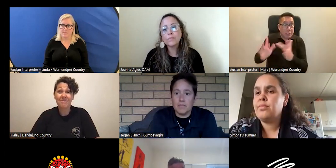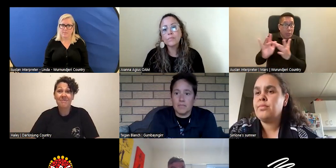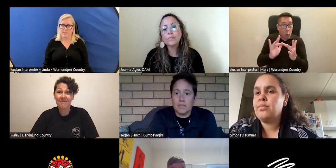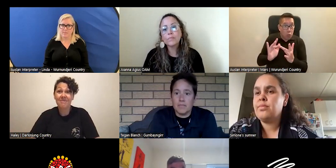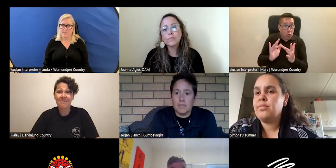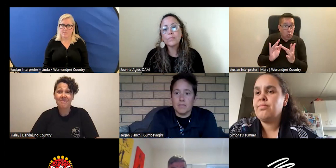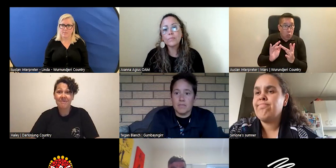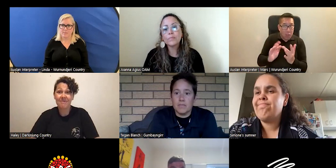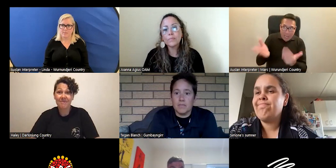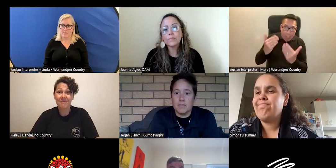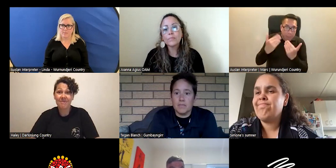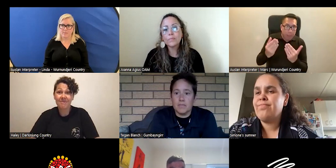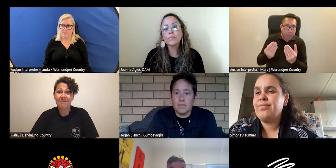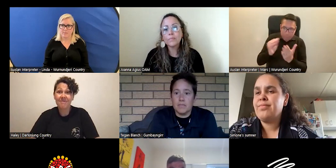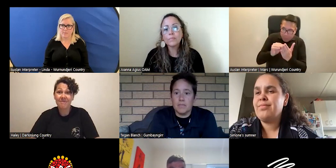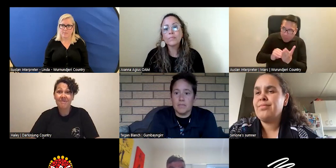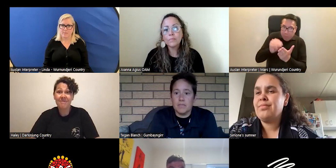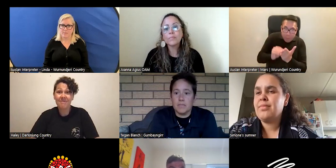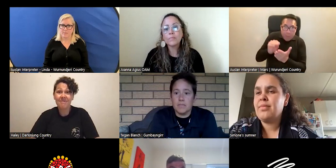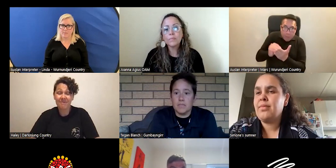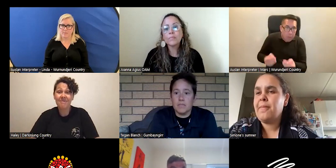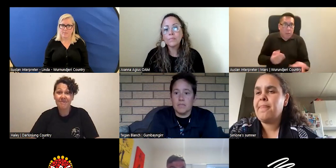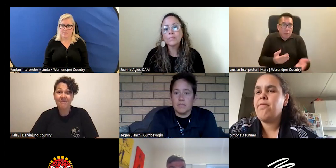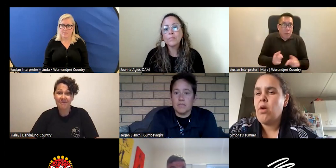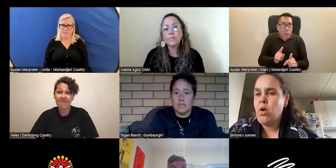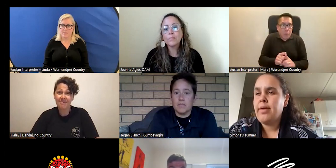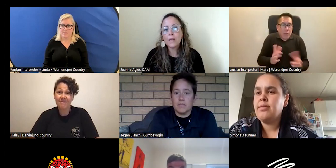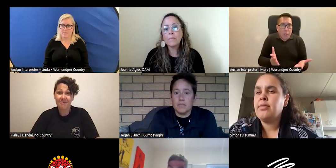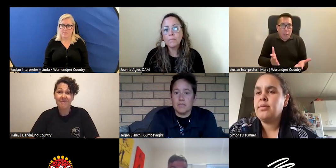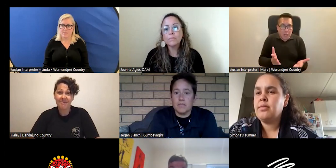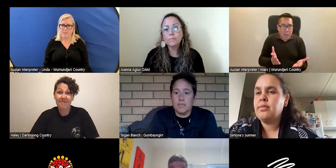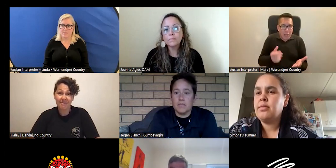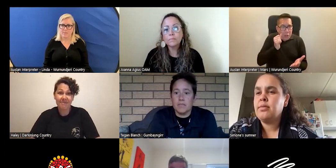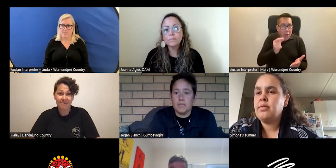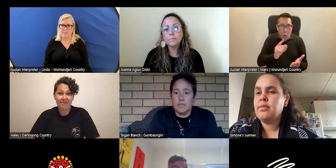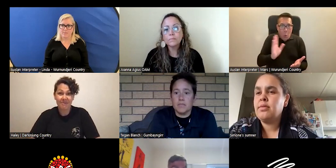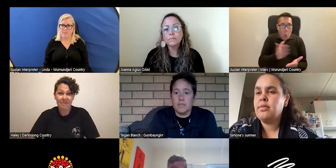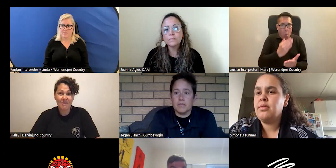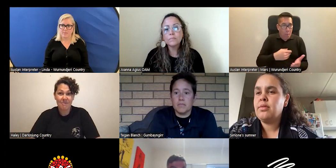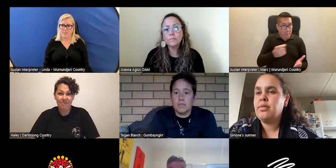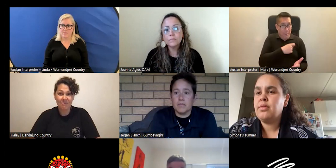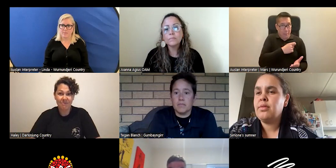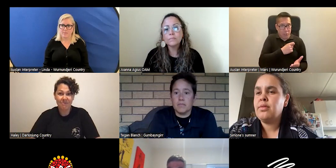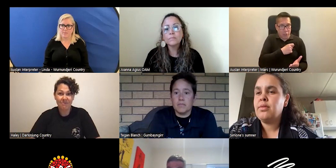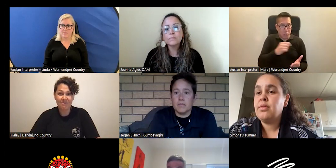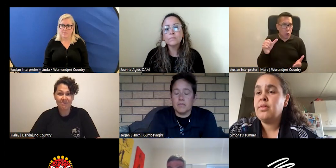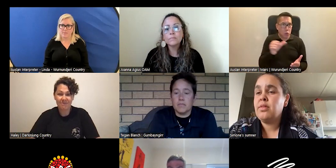that can come to the table. And then once you've got an elected member on that, because, not all of our members should